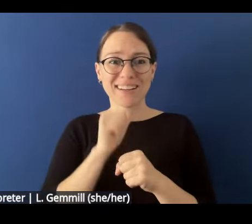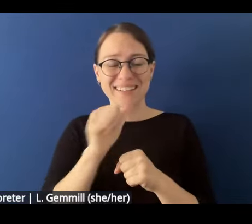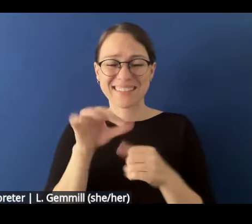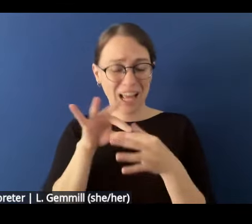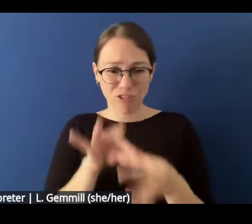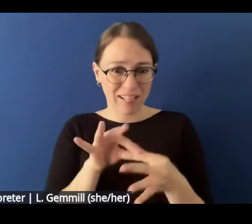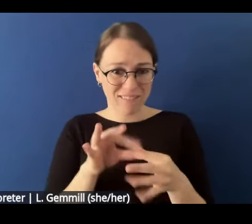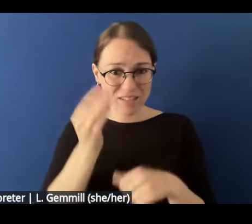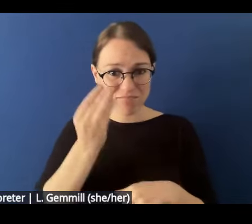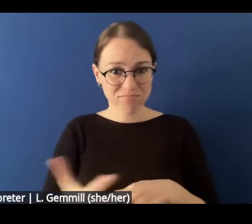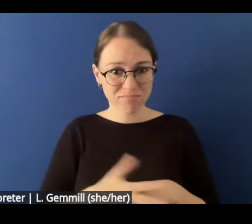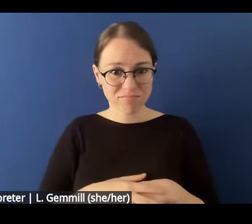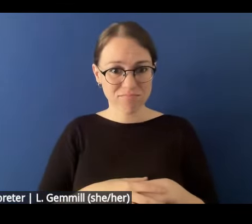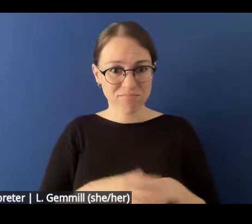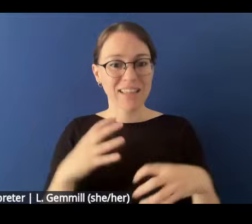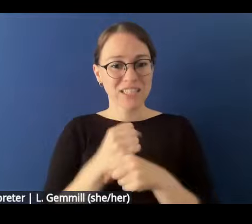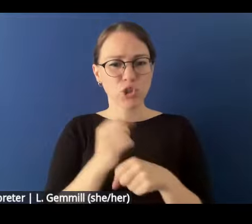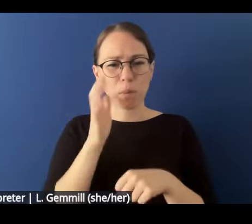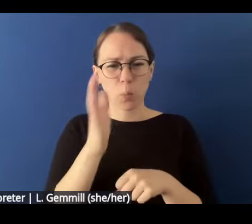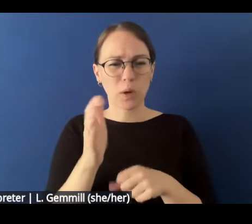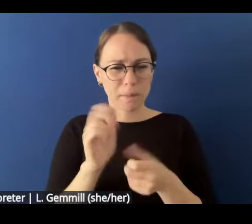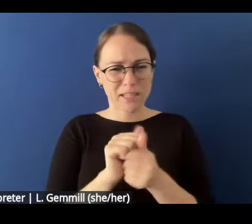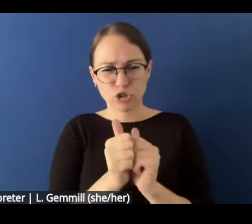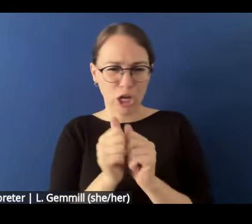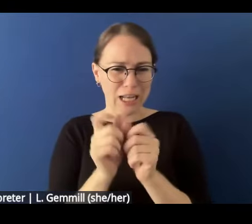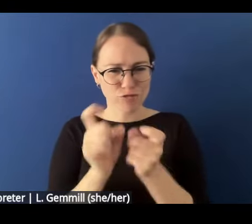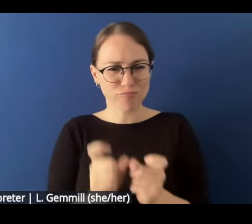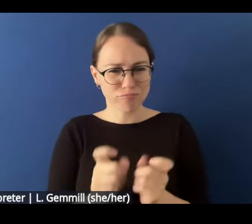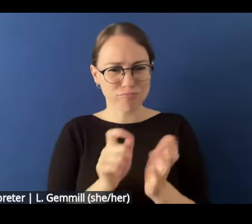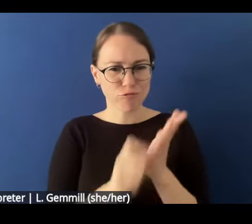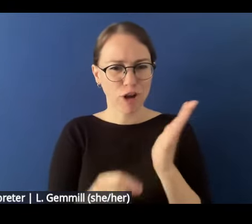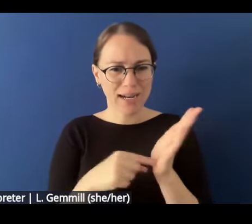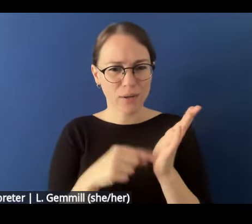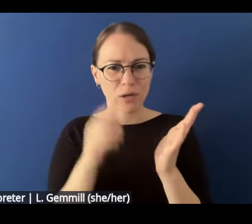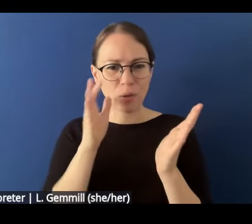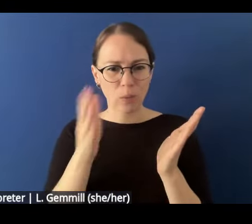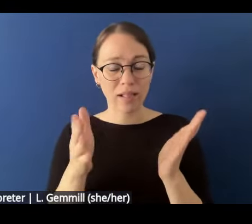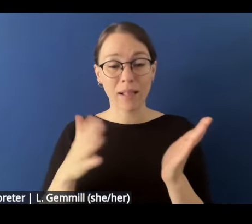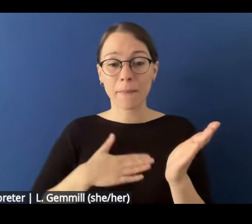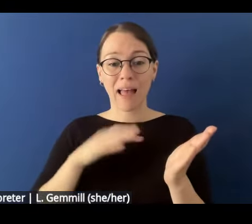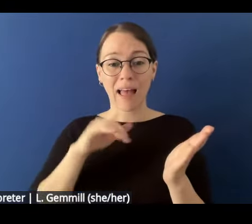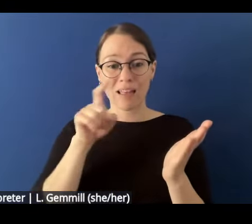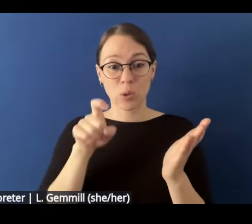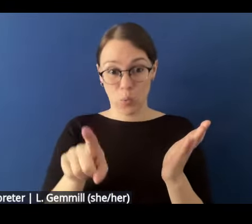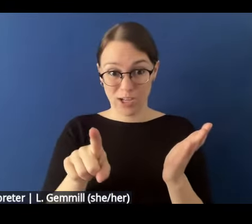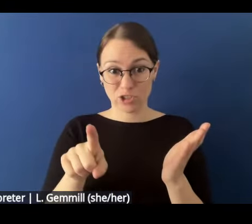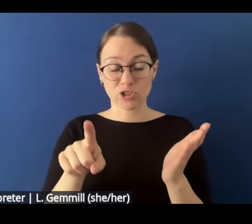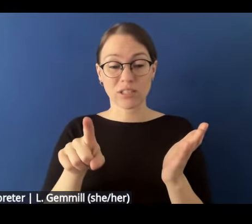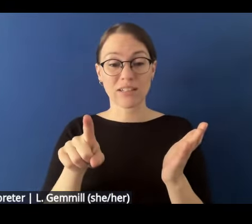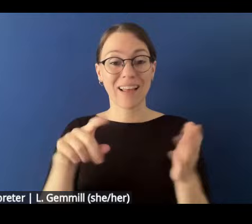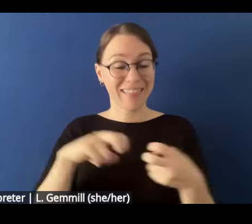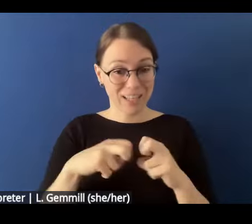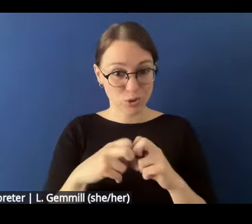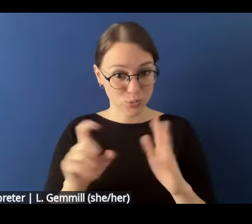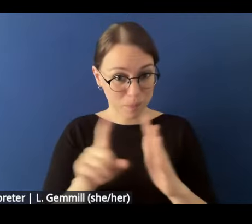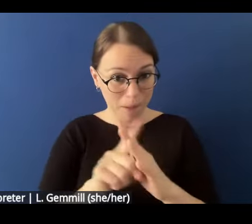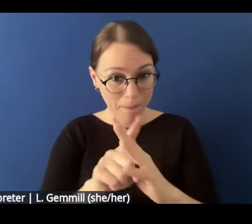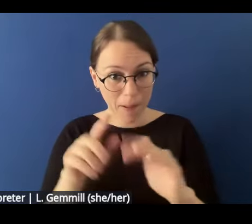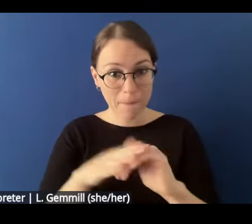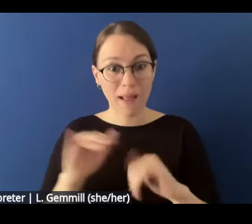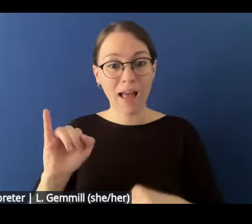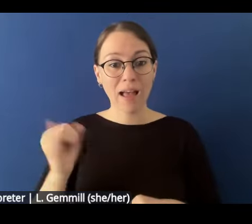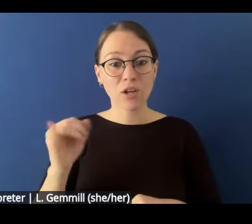because it's a summary that's going to be changed. The question is, and the issues that were addressed on June 10th was some